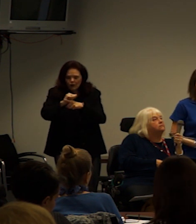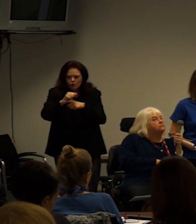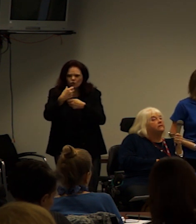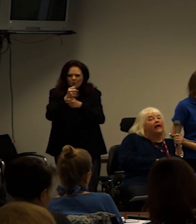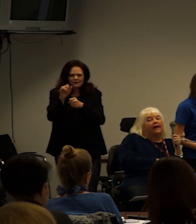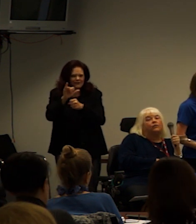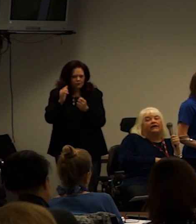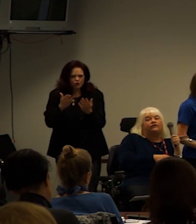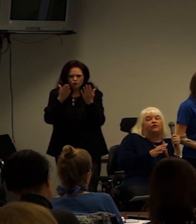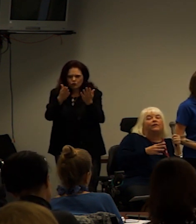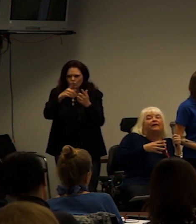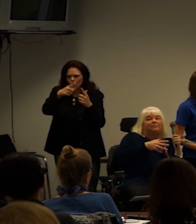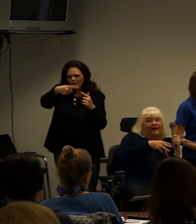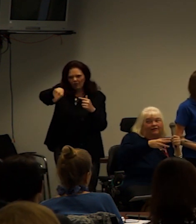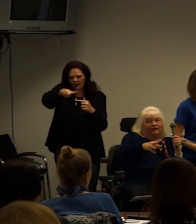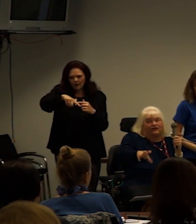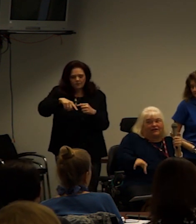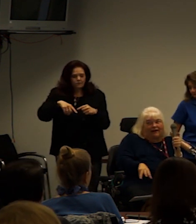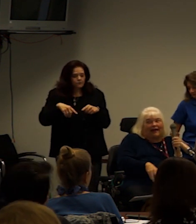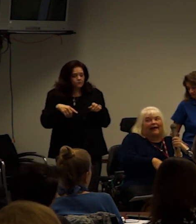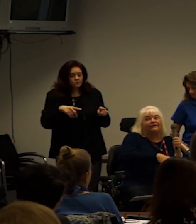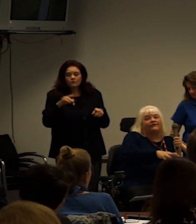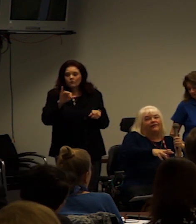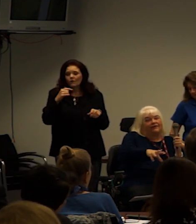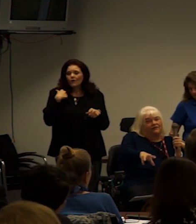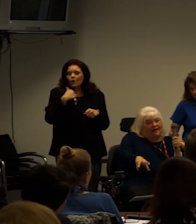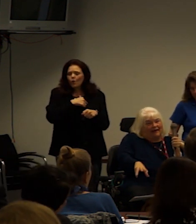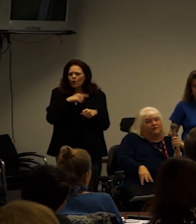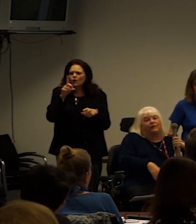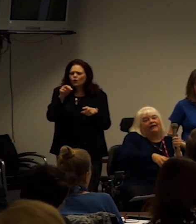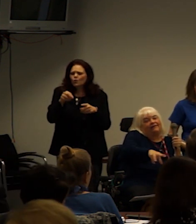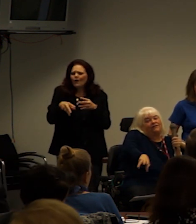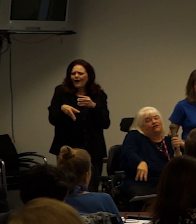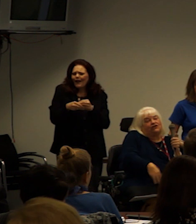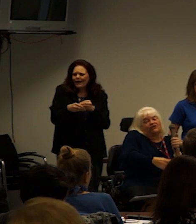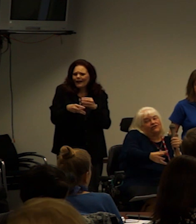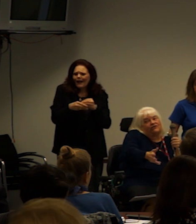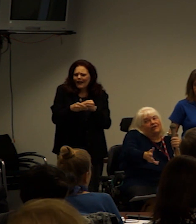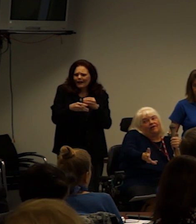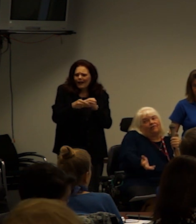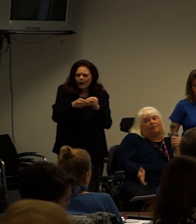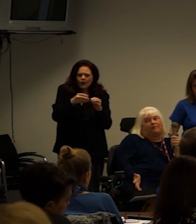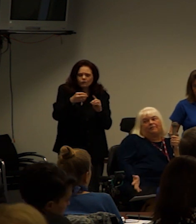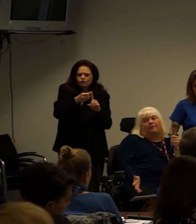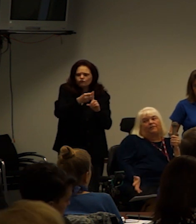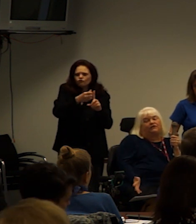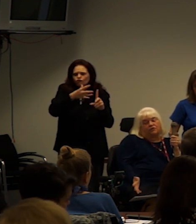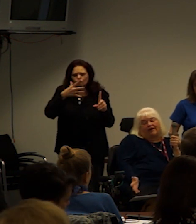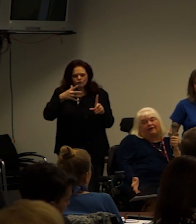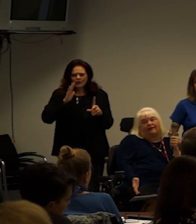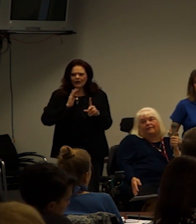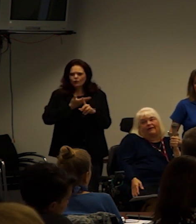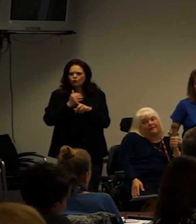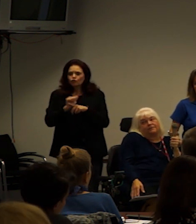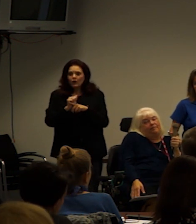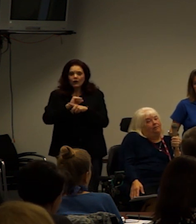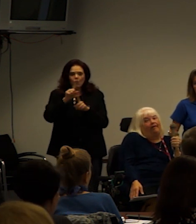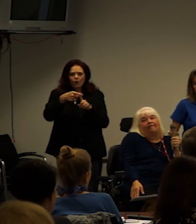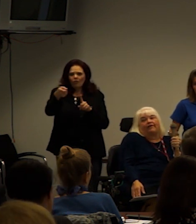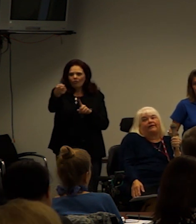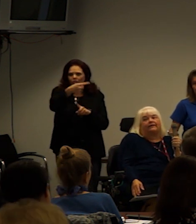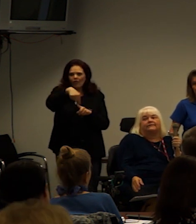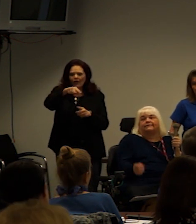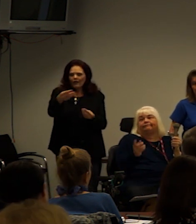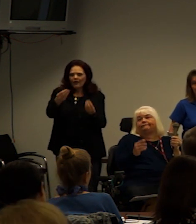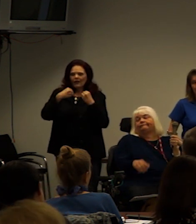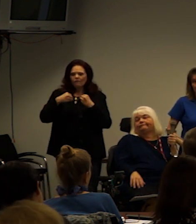them, okay? And we do embellish and add to this as we get suggestions from the people that we train, because right. People